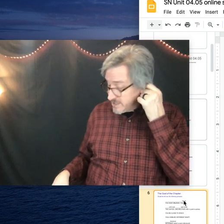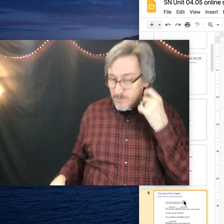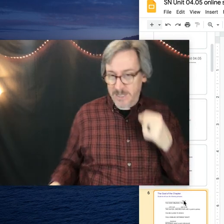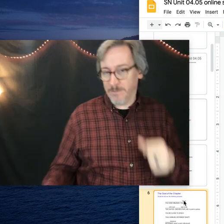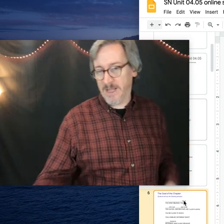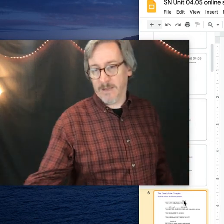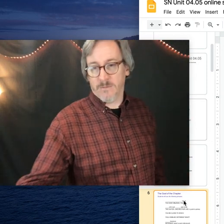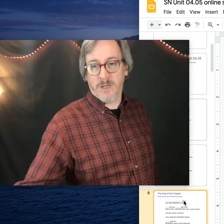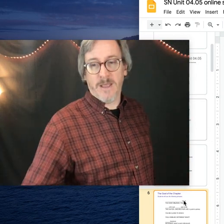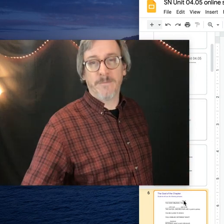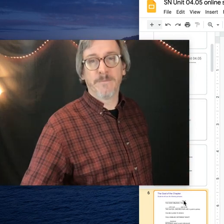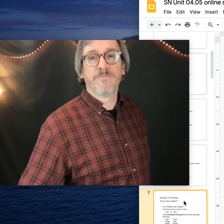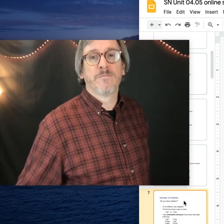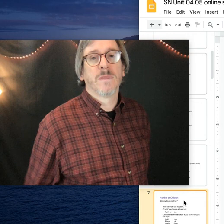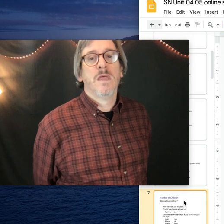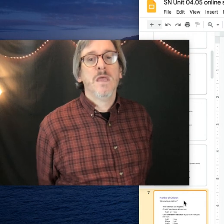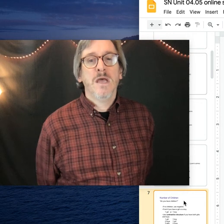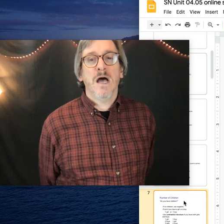can play. Okay.